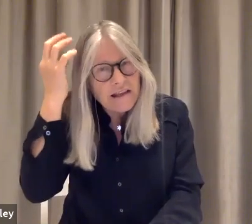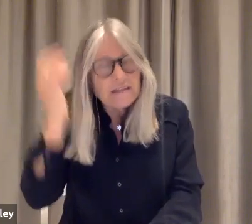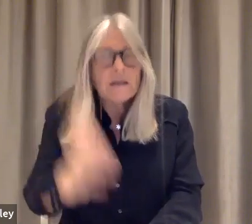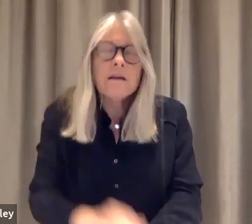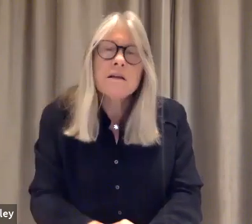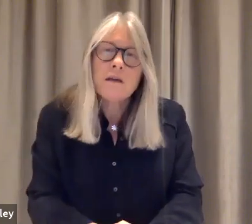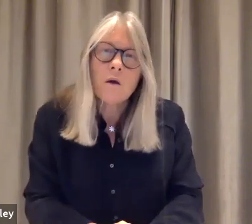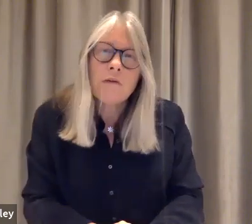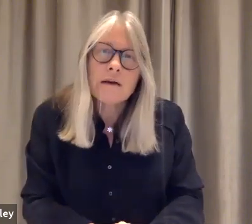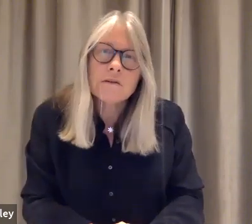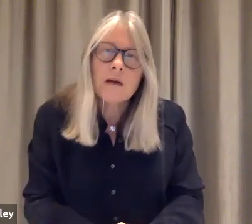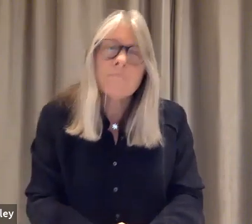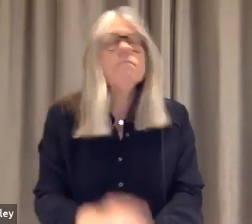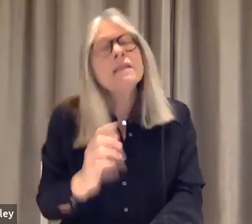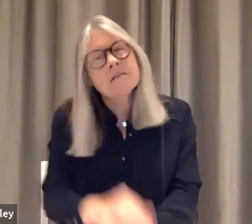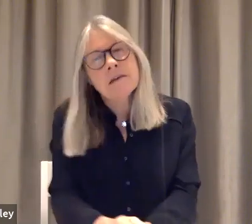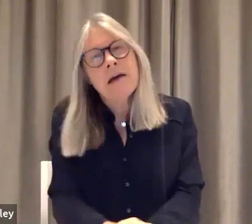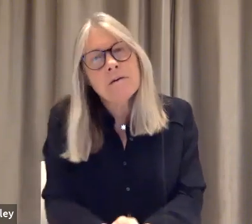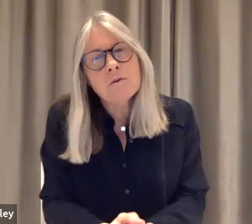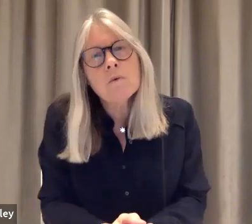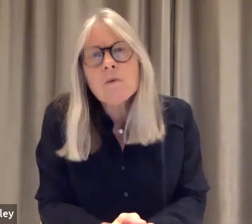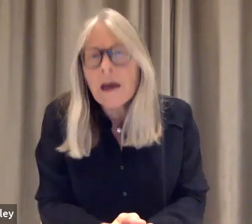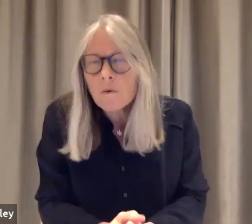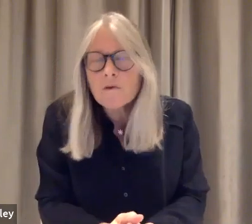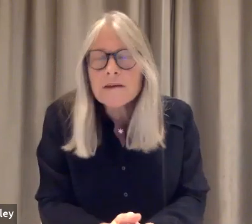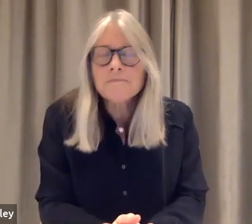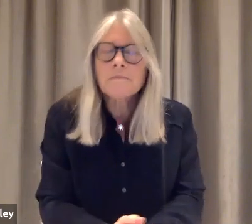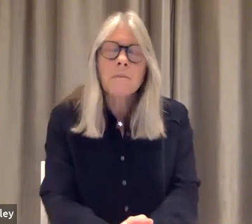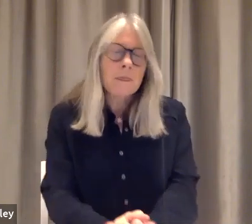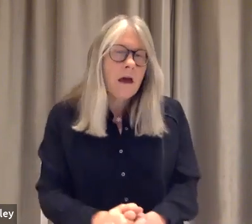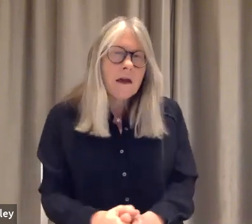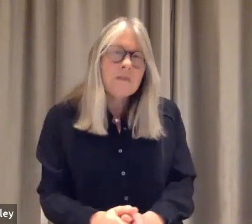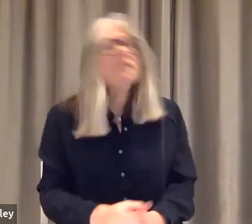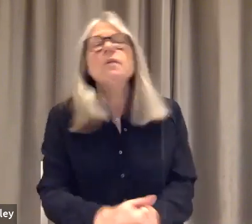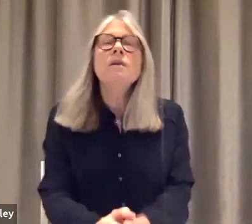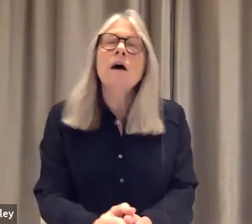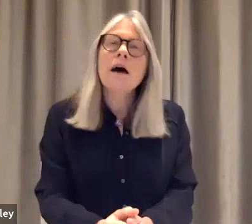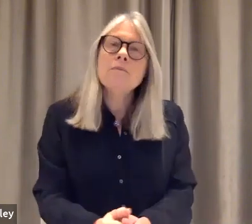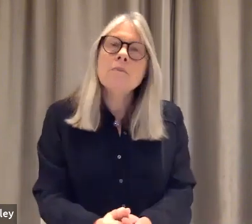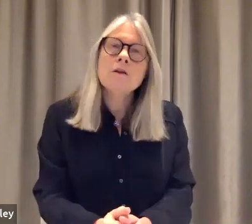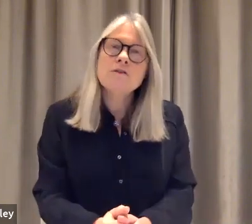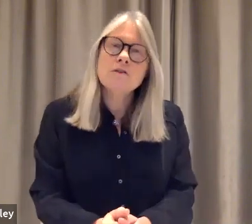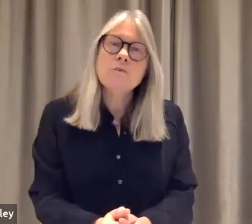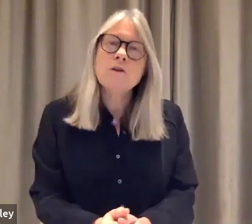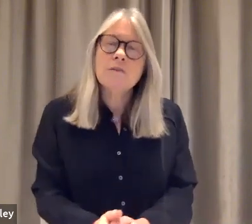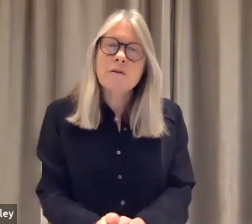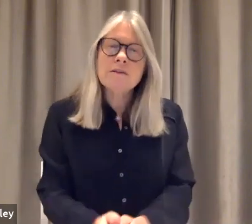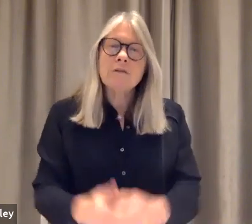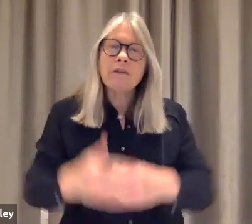feelings. So around mental ill health or worry. Another nice one that a lot of children will use for their own